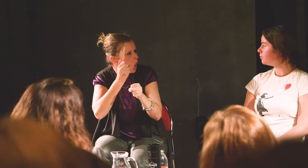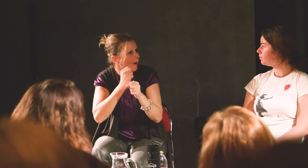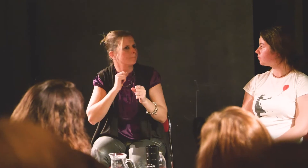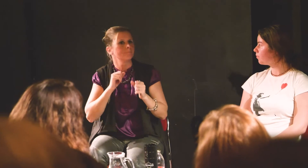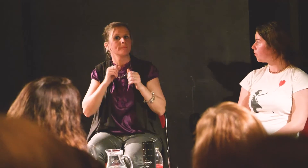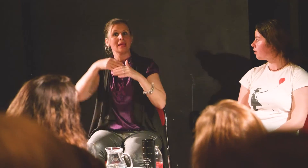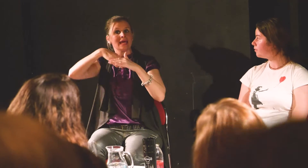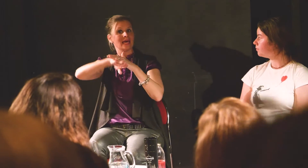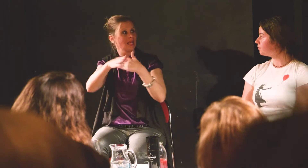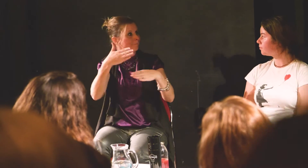So we've talked about